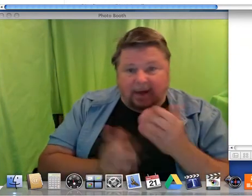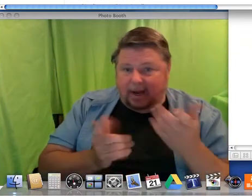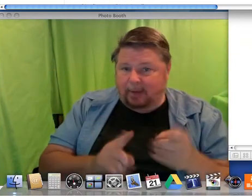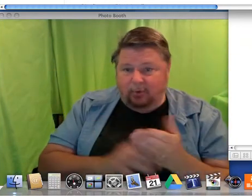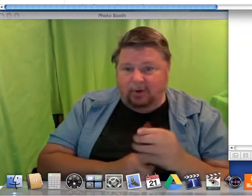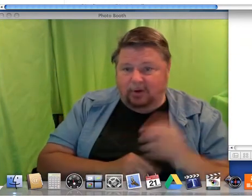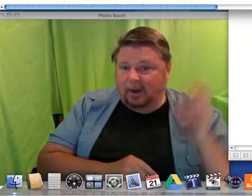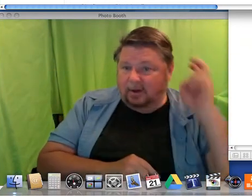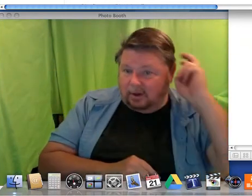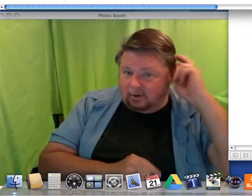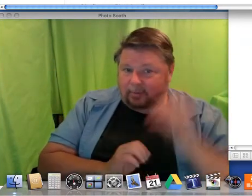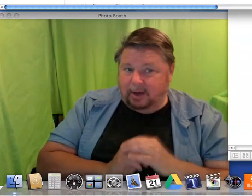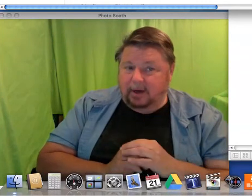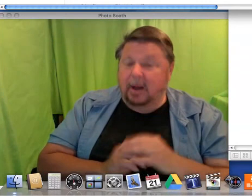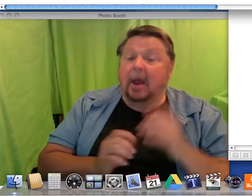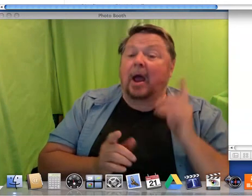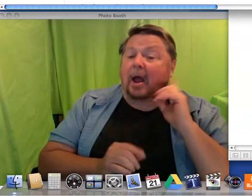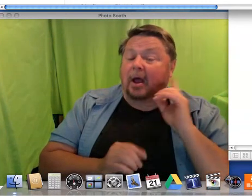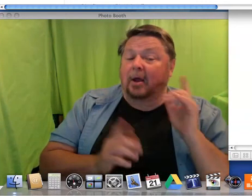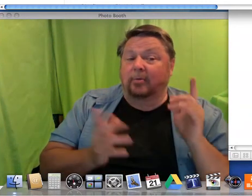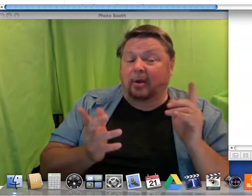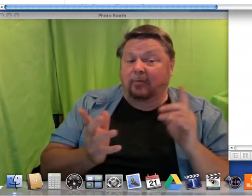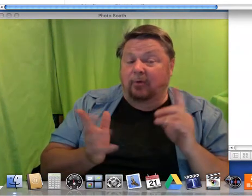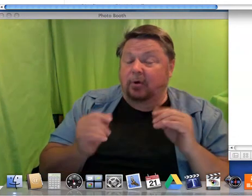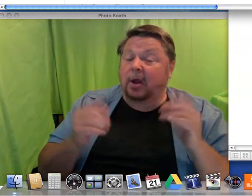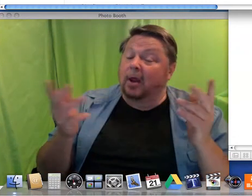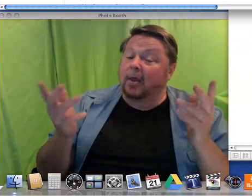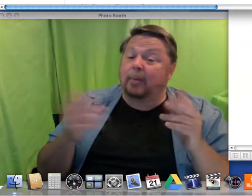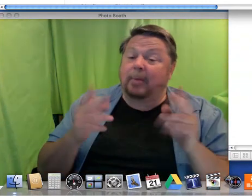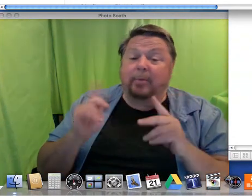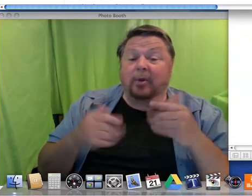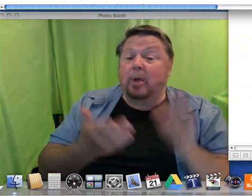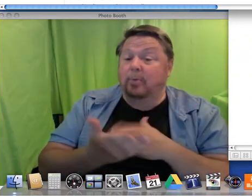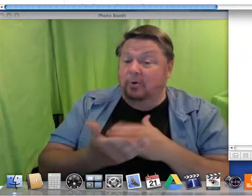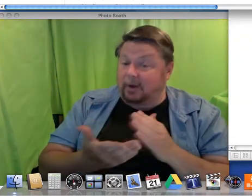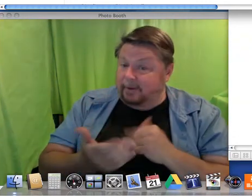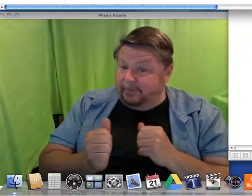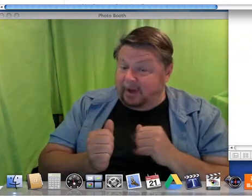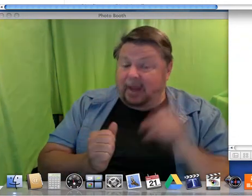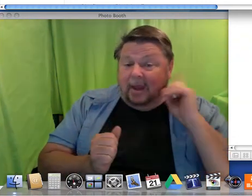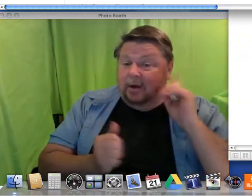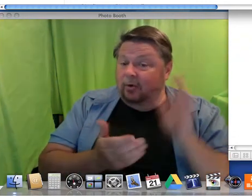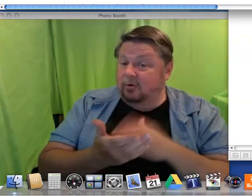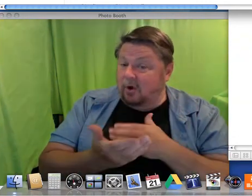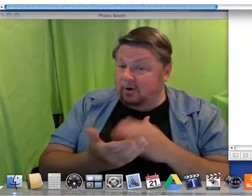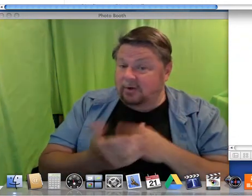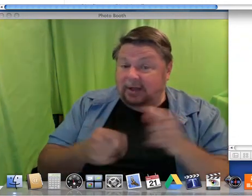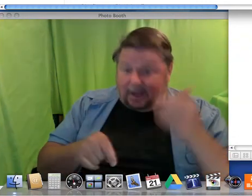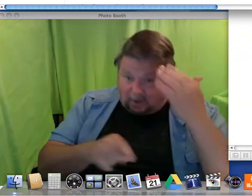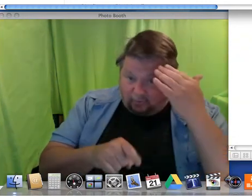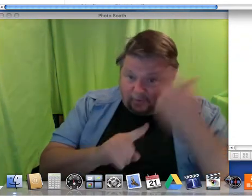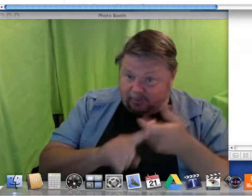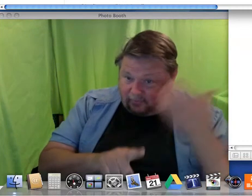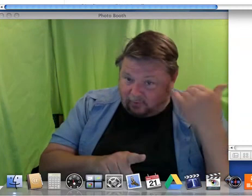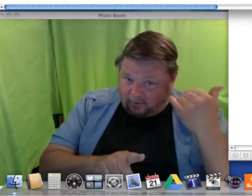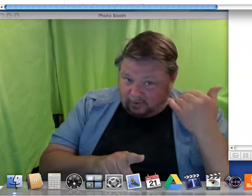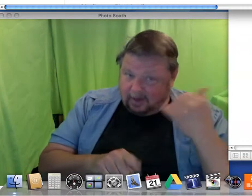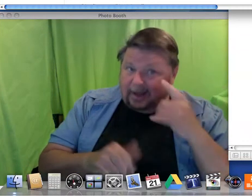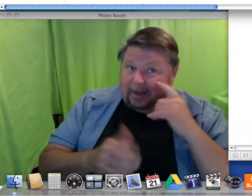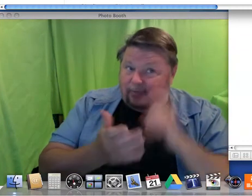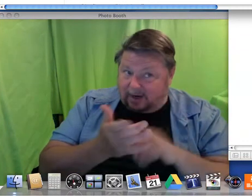not happen with the cochlear implant. I've heard that people with music, they hear songs that they know from